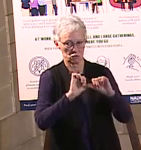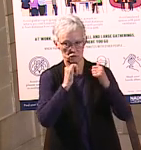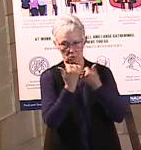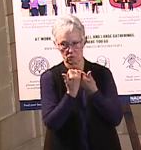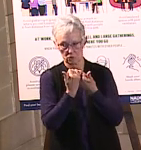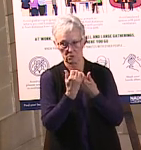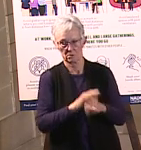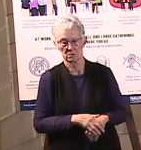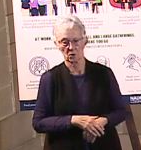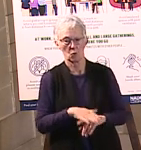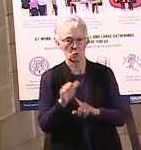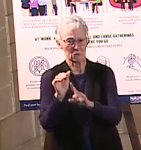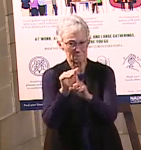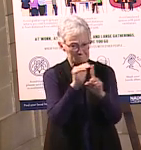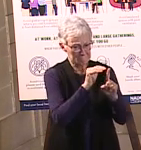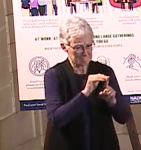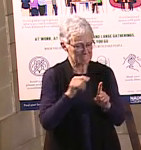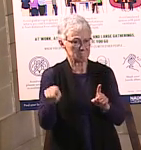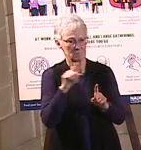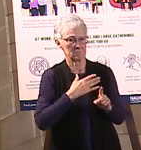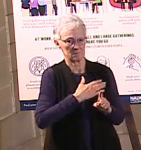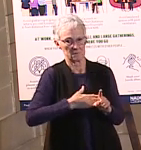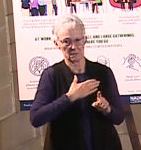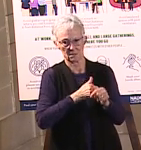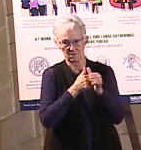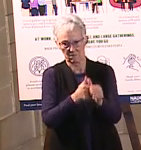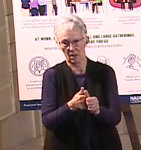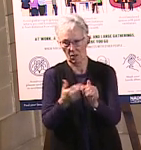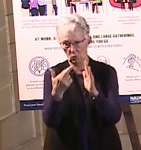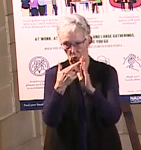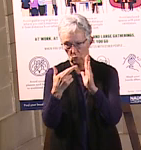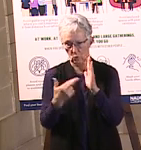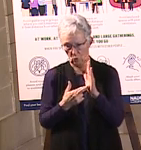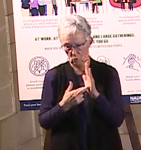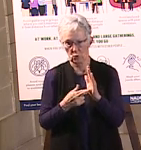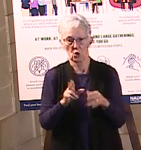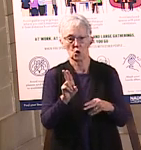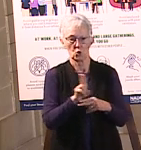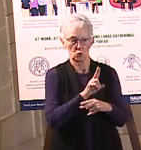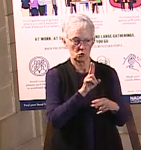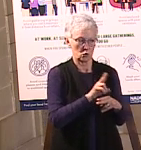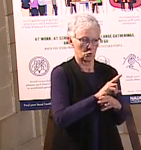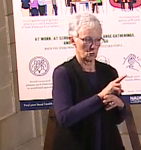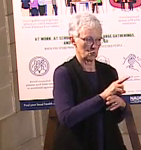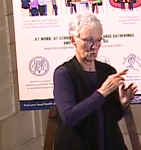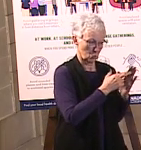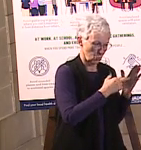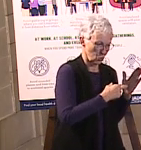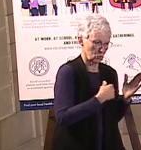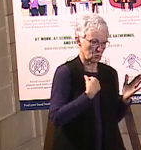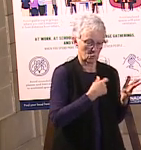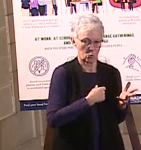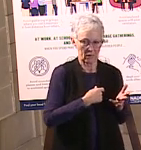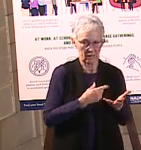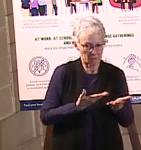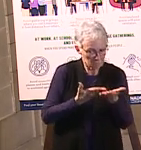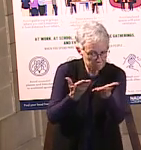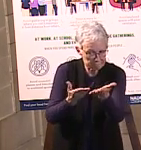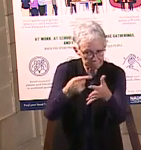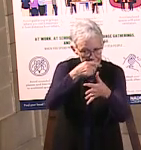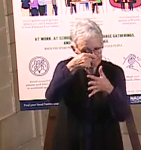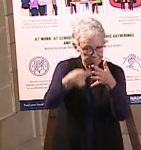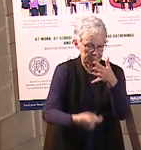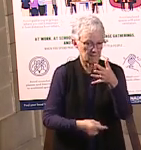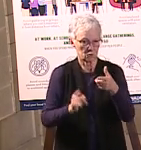you, please continue to follow all the different rules we put out there and use the tools we've given you to be able to slow the spread of the virus. Make sure that when